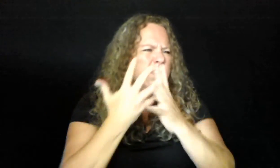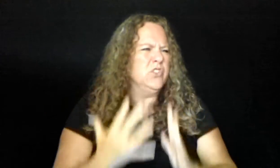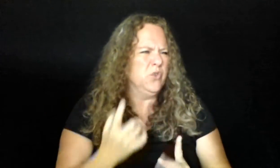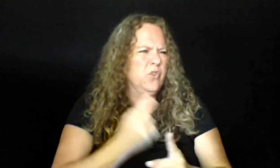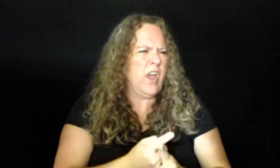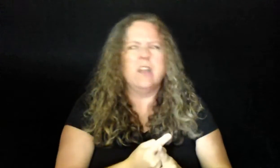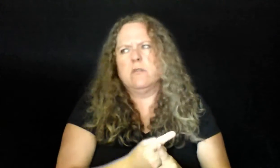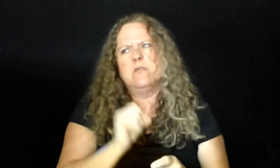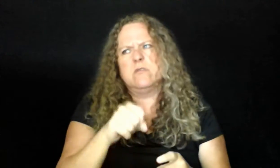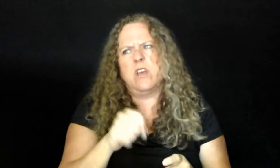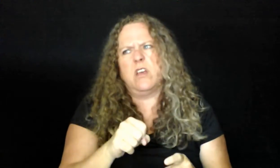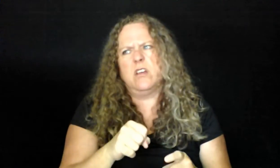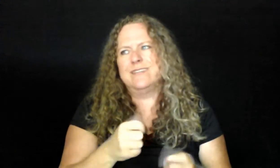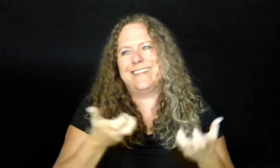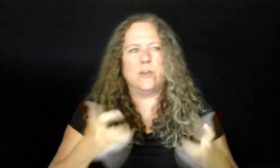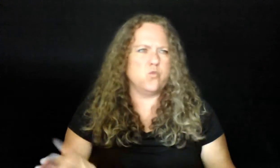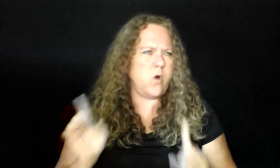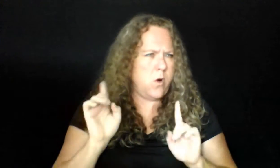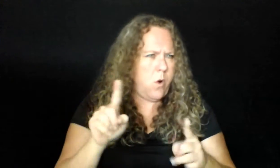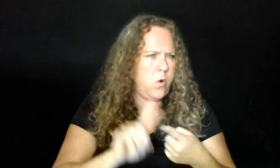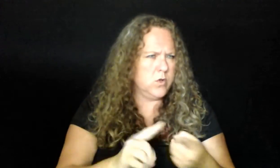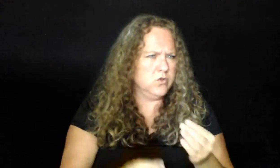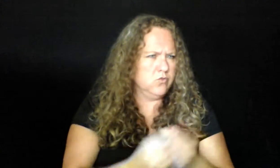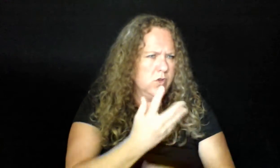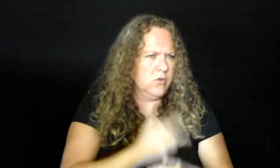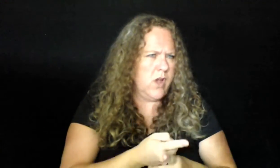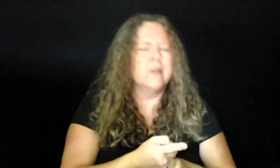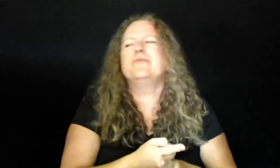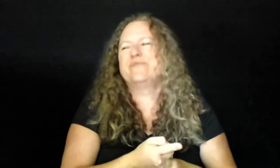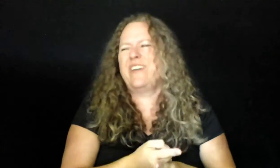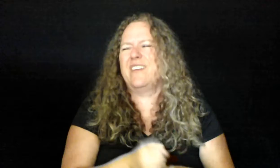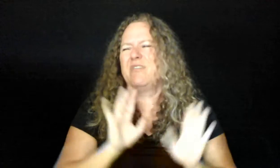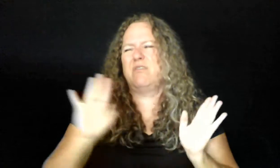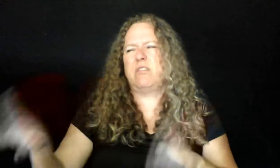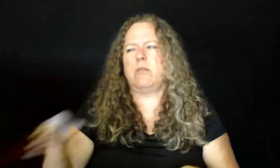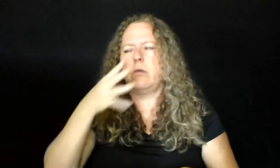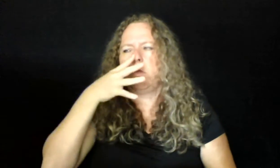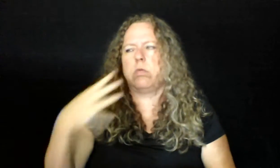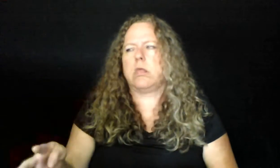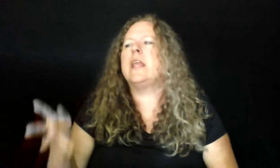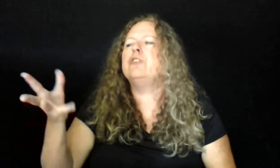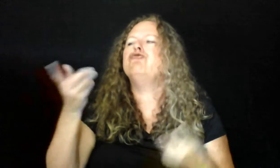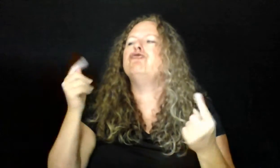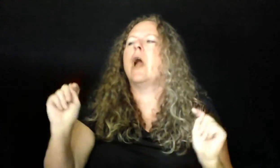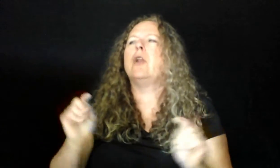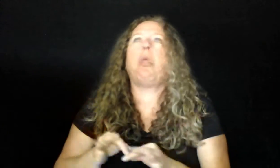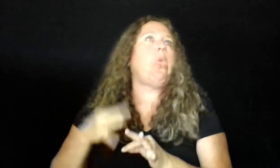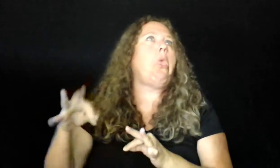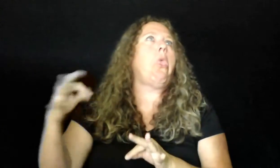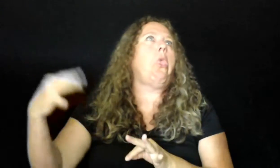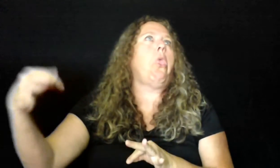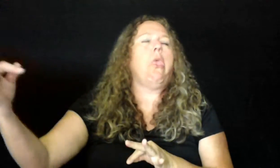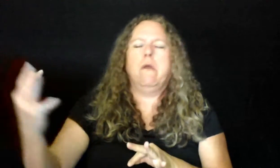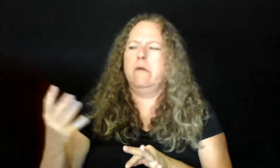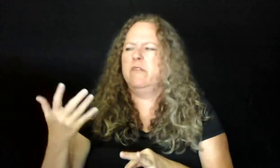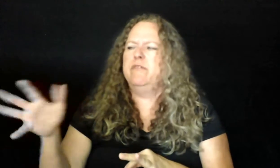well, we're going to go, right? They don't take it very seriously. They think he's just trying to get out of this. He's trying to bide his time. So they set